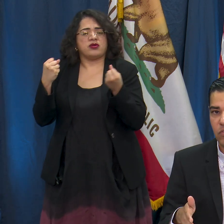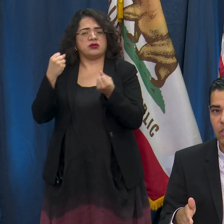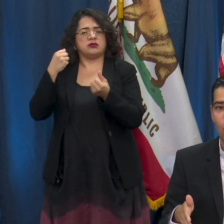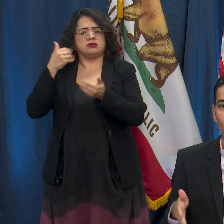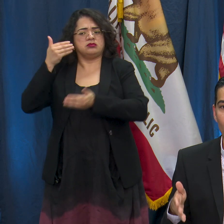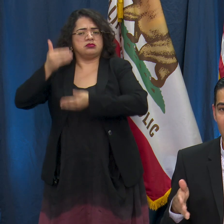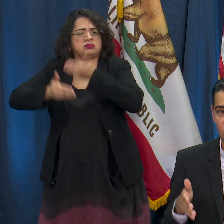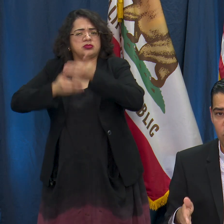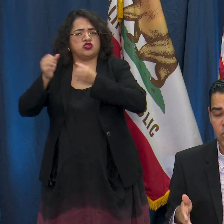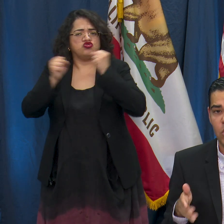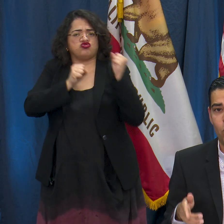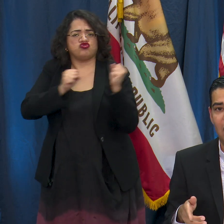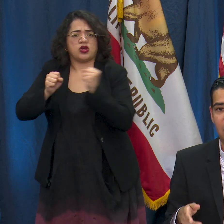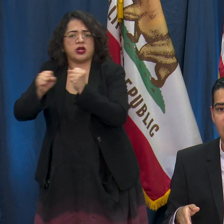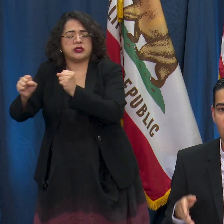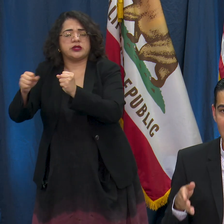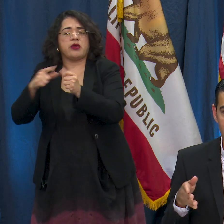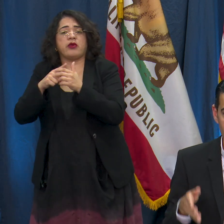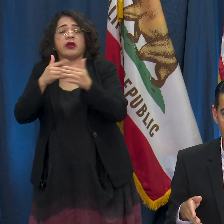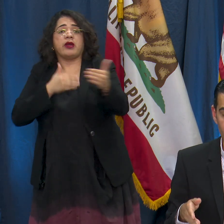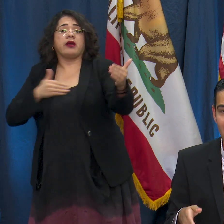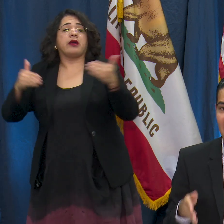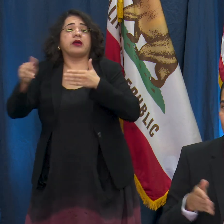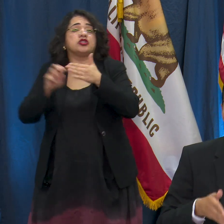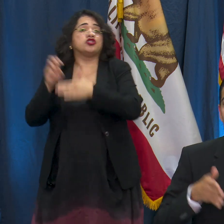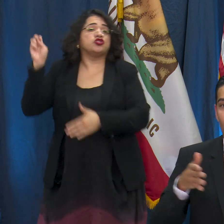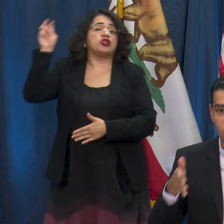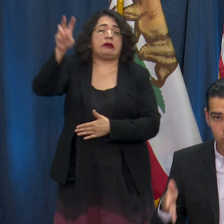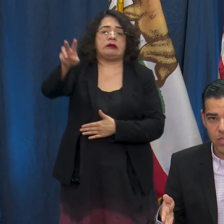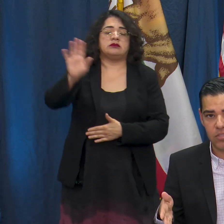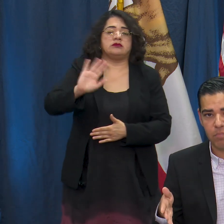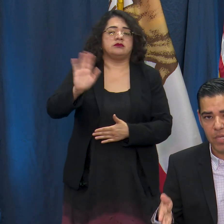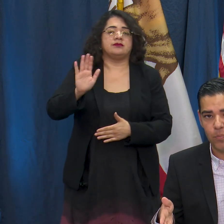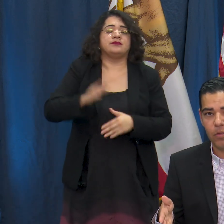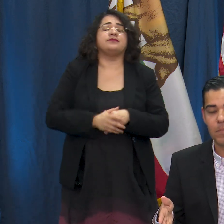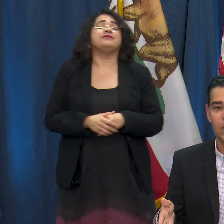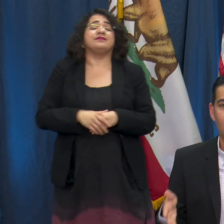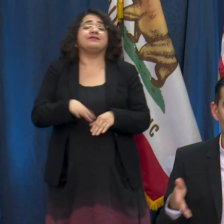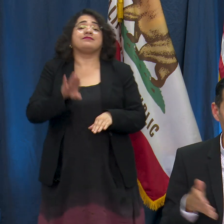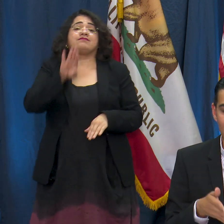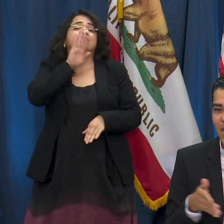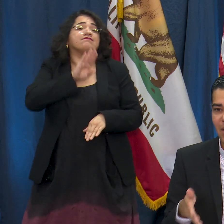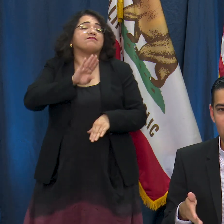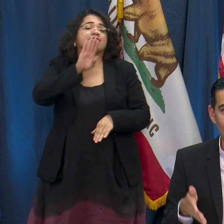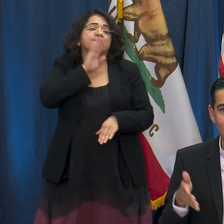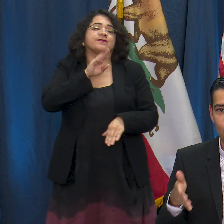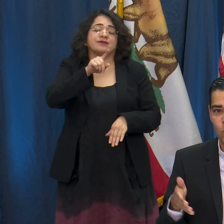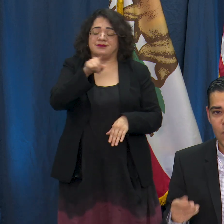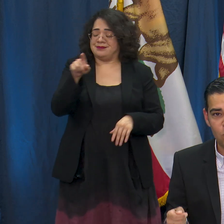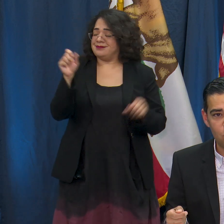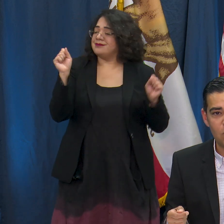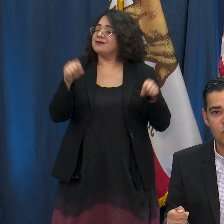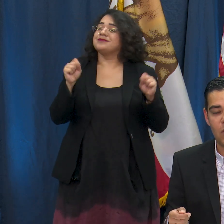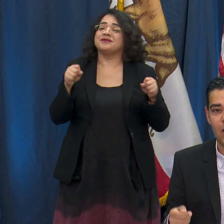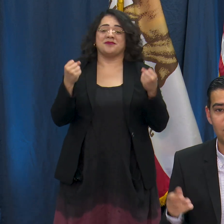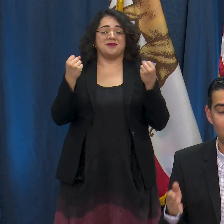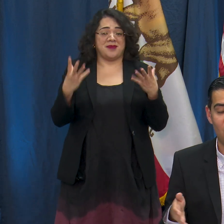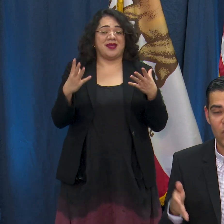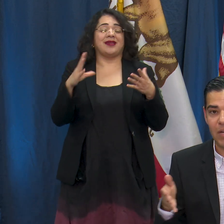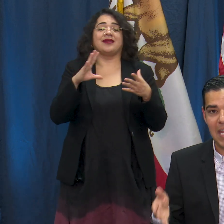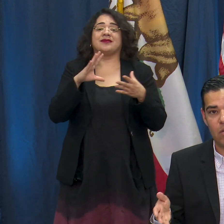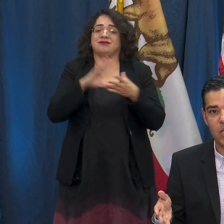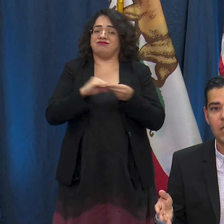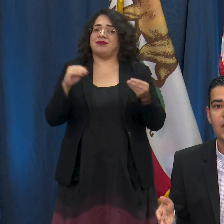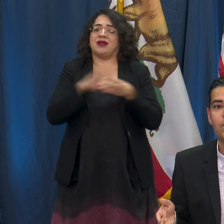everybody else. We want to do this in a way that is safe. And I know that frustrates some people. I've been getting many of those messages,